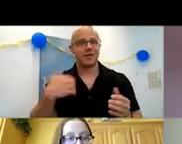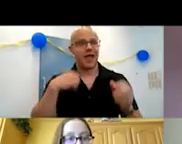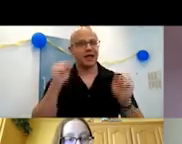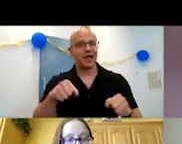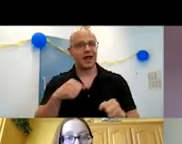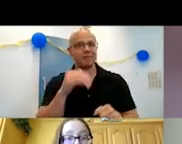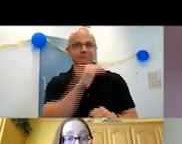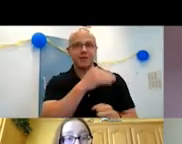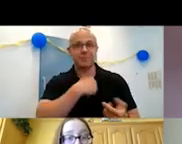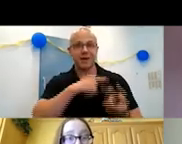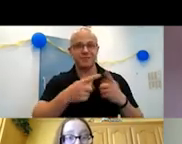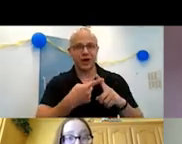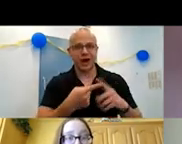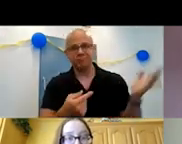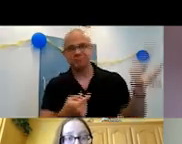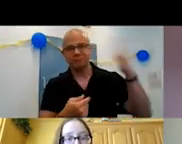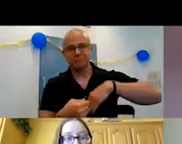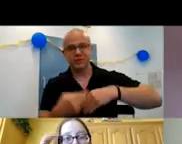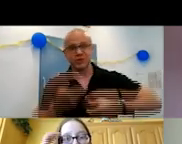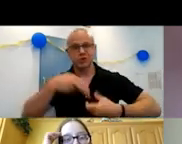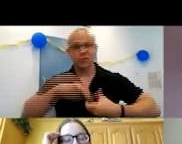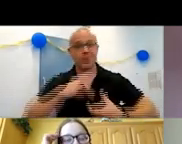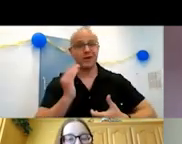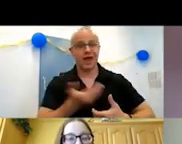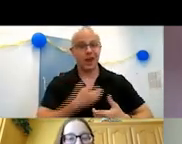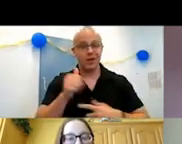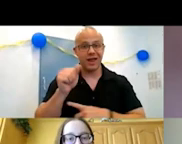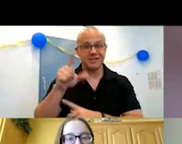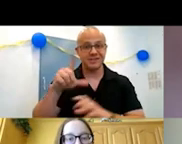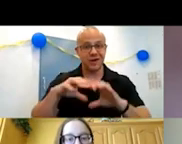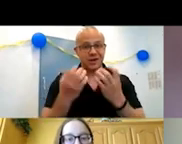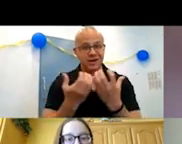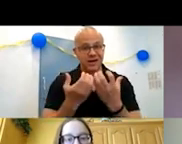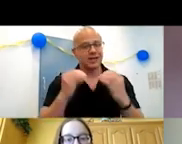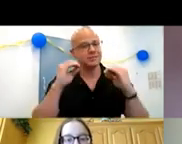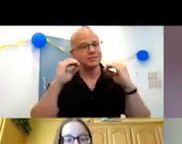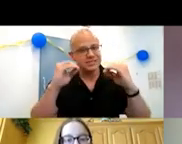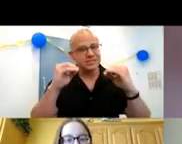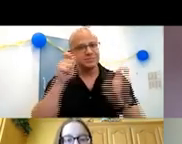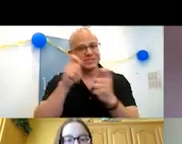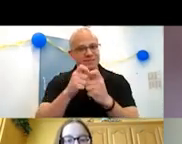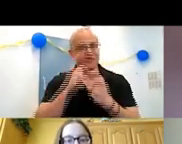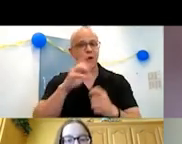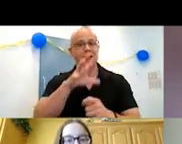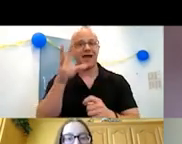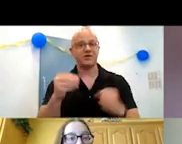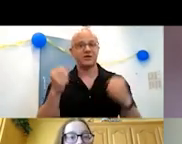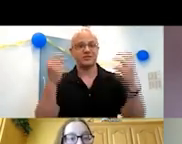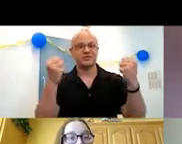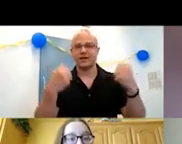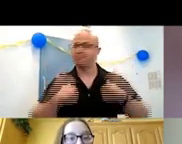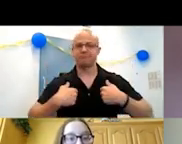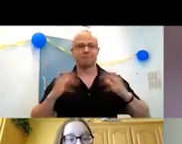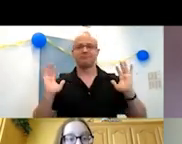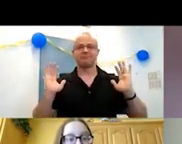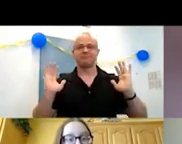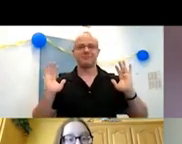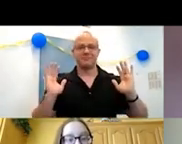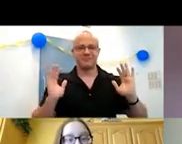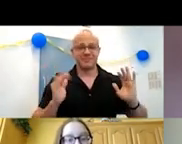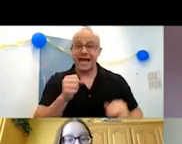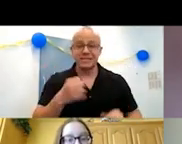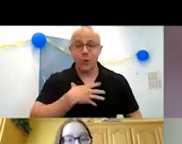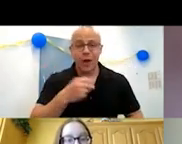ASL signs. So it's definitely something that I can ask my friends about to maybe show up in